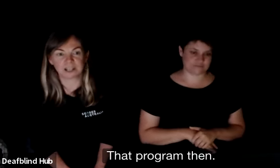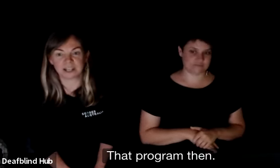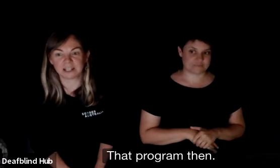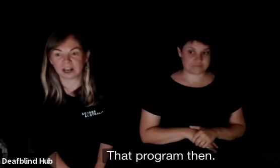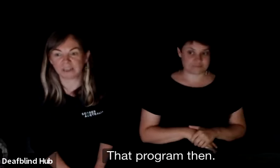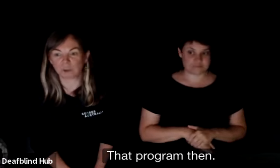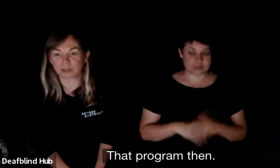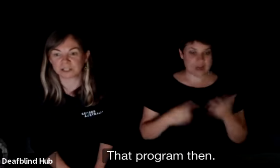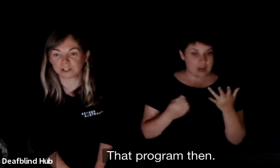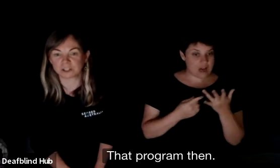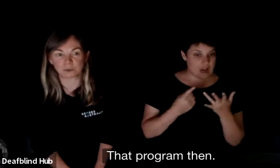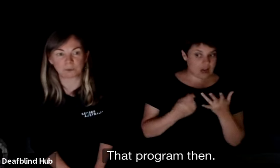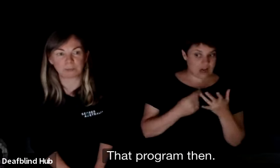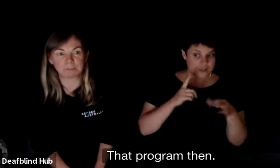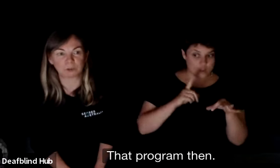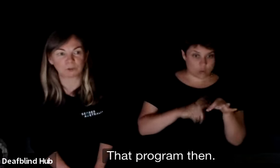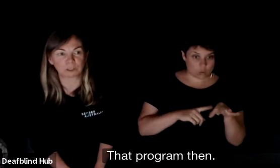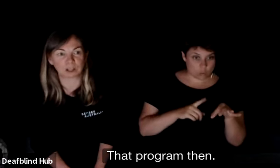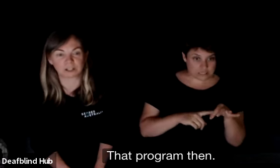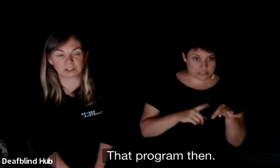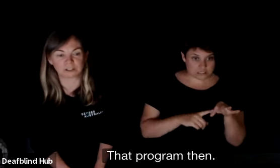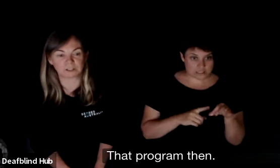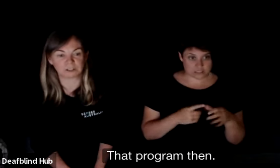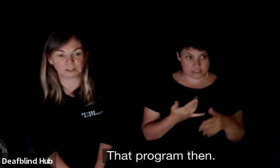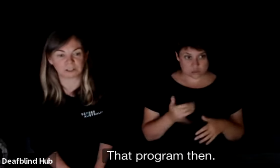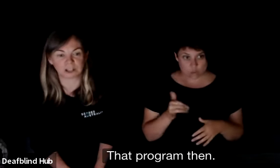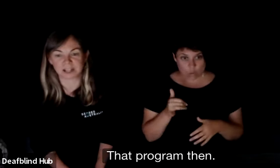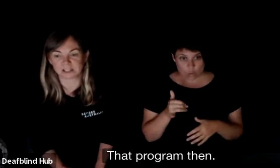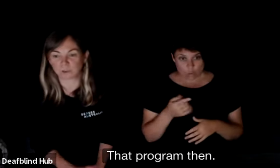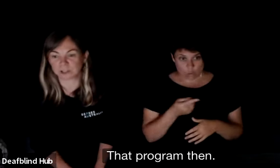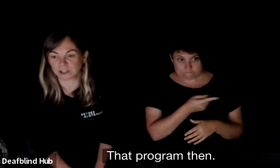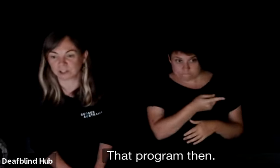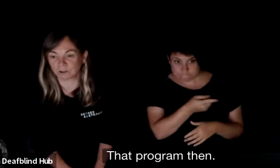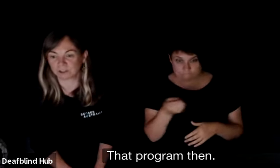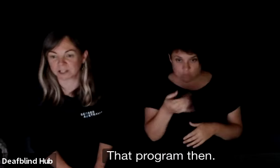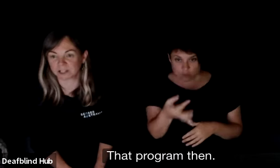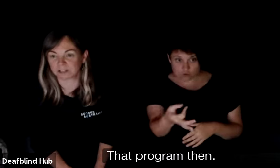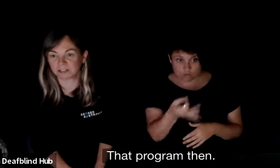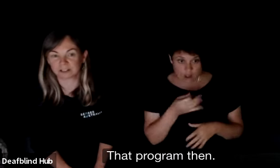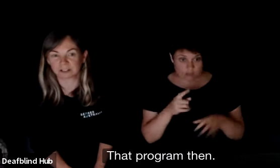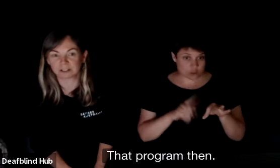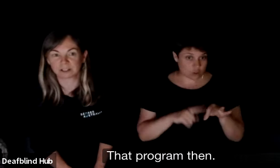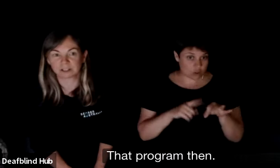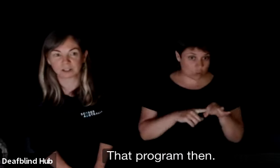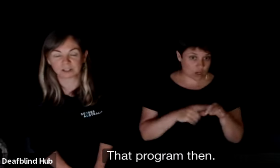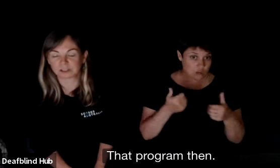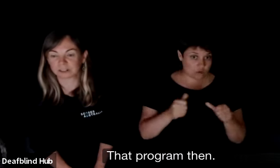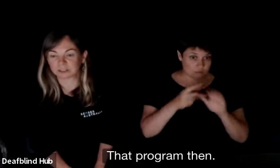Are there any other questions or people who would like to ask a question in Auslan?